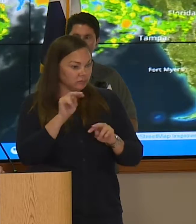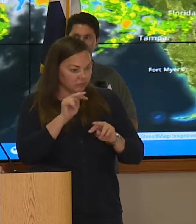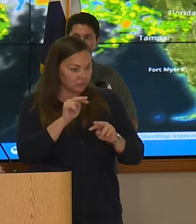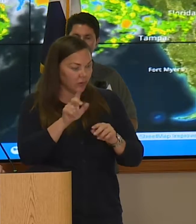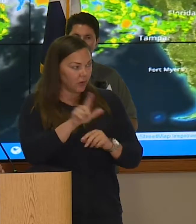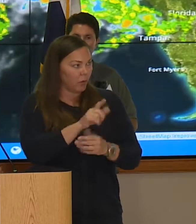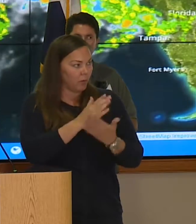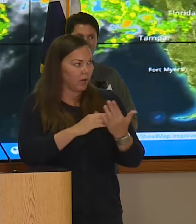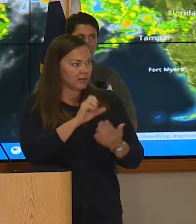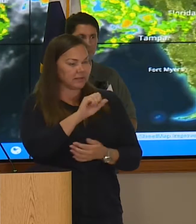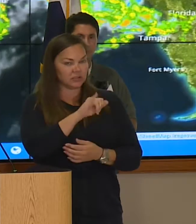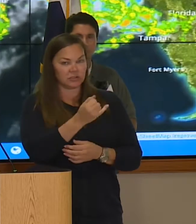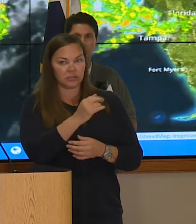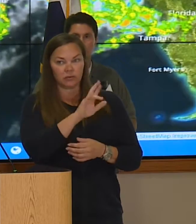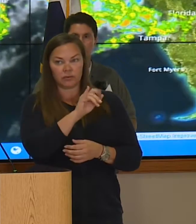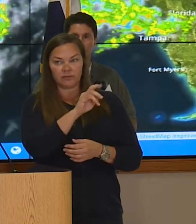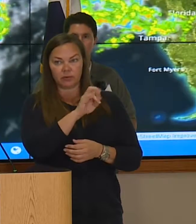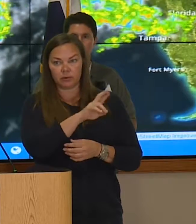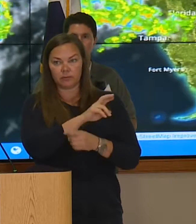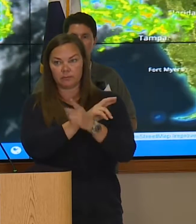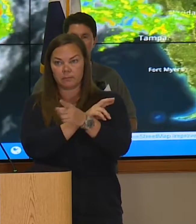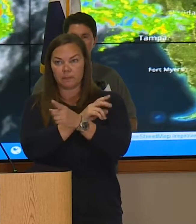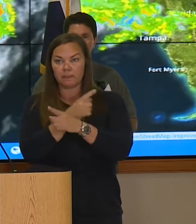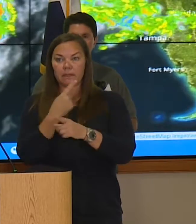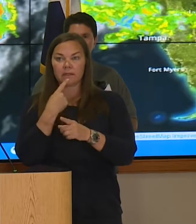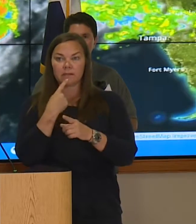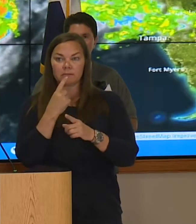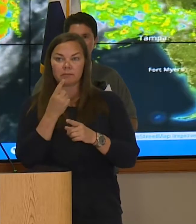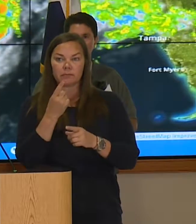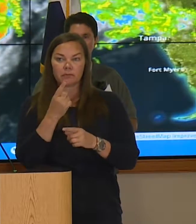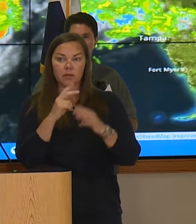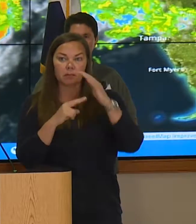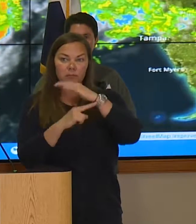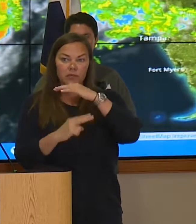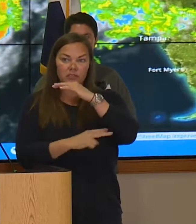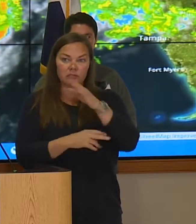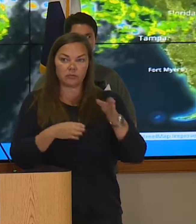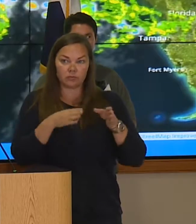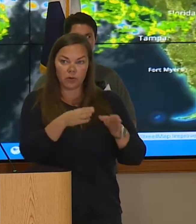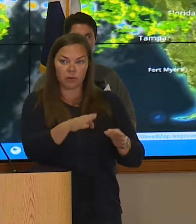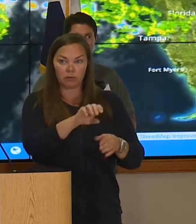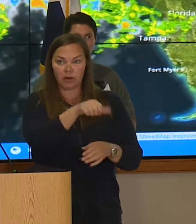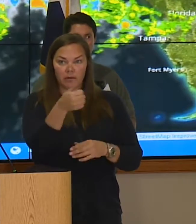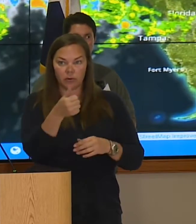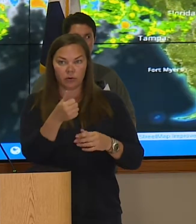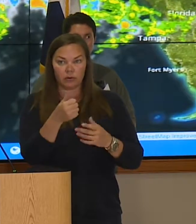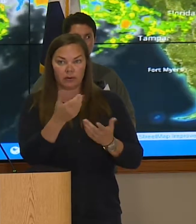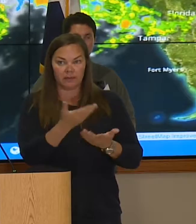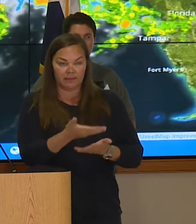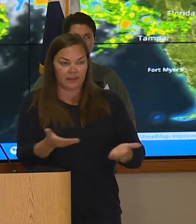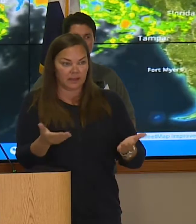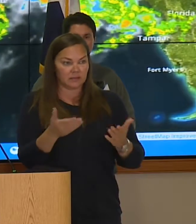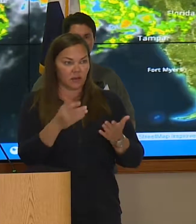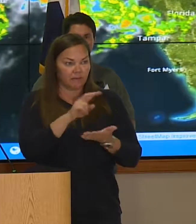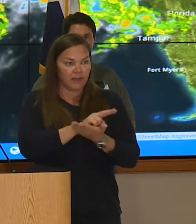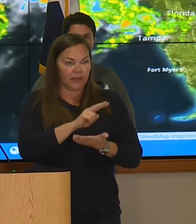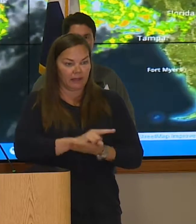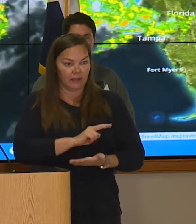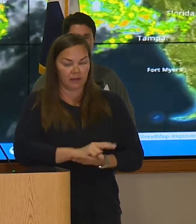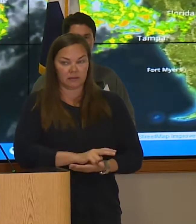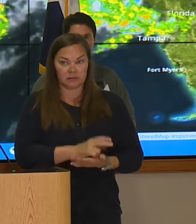portion of the San Jacinto River. Judge, just to make sure I have you clearly, you said, okay, so bridges, roadways, other structures, they're starting to fail